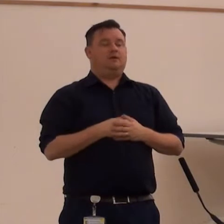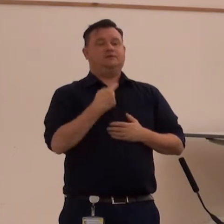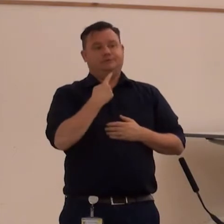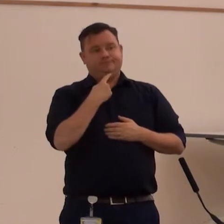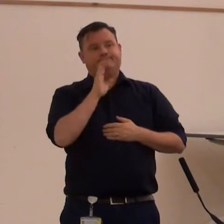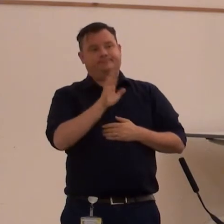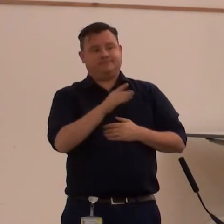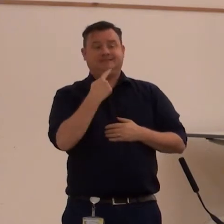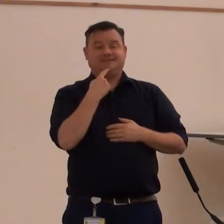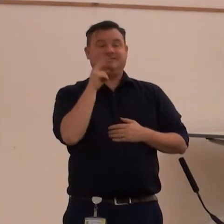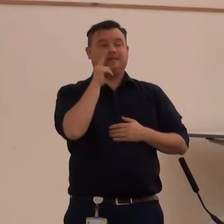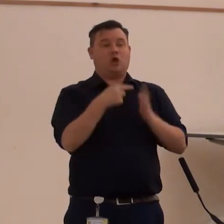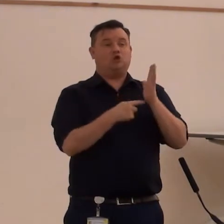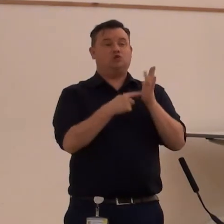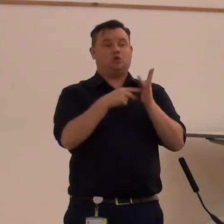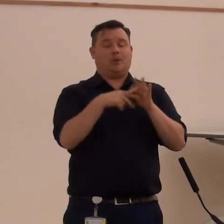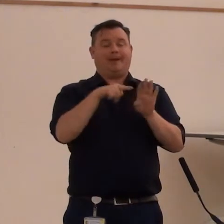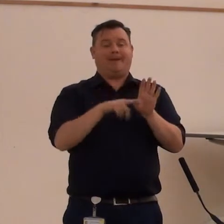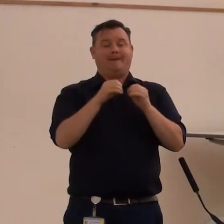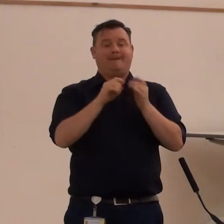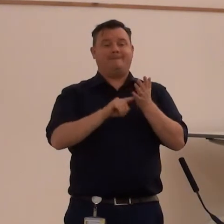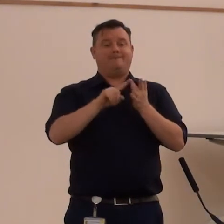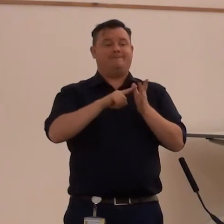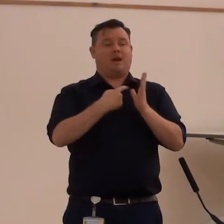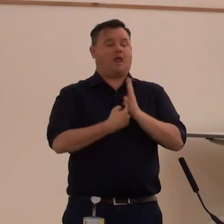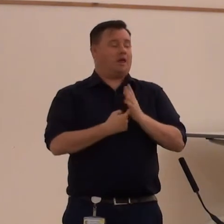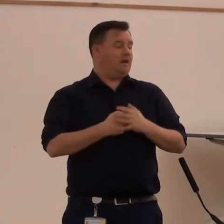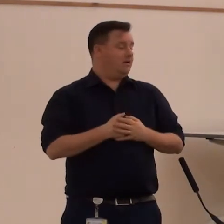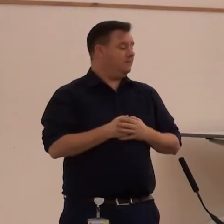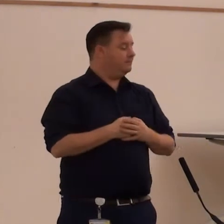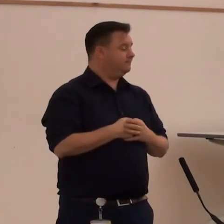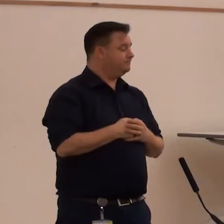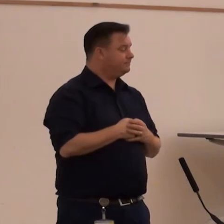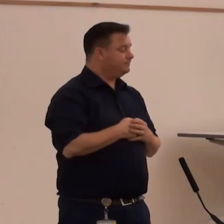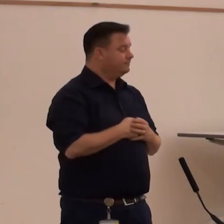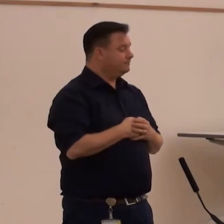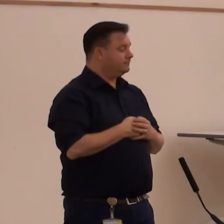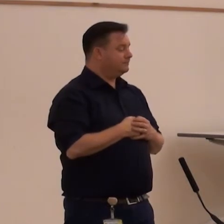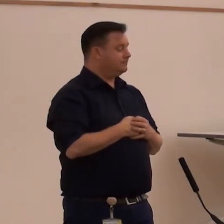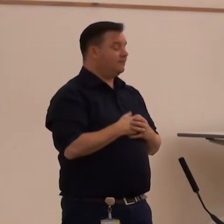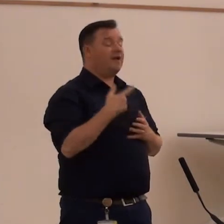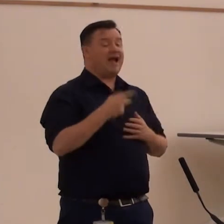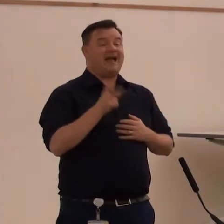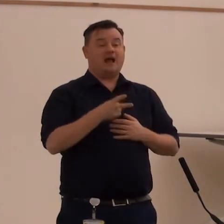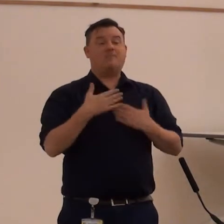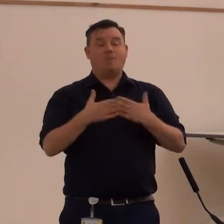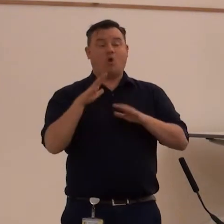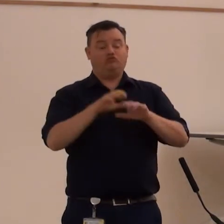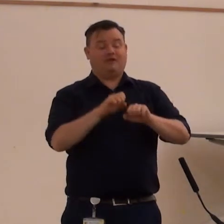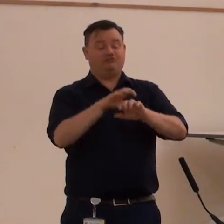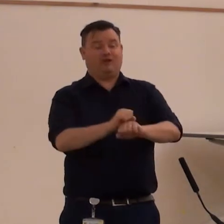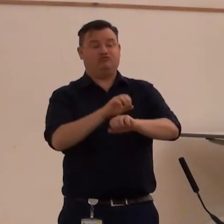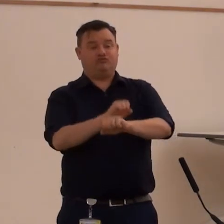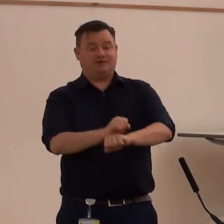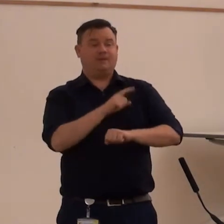Blair. And what we did, it was actually part of my action, although there were again more rests, but